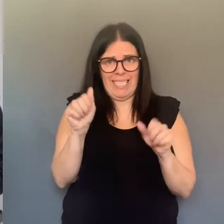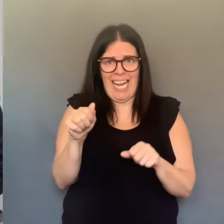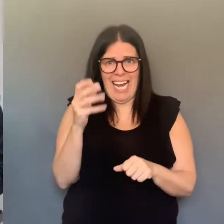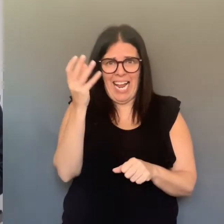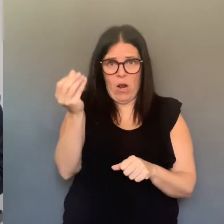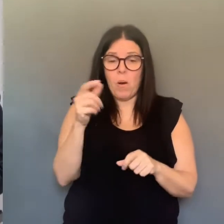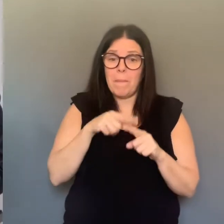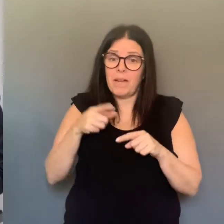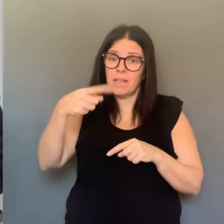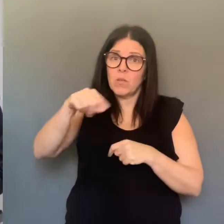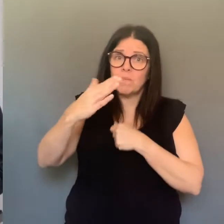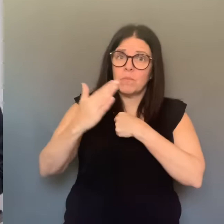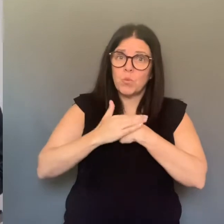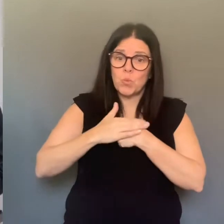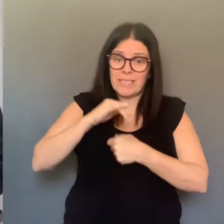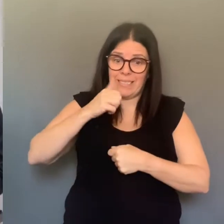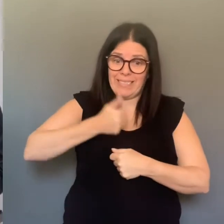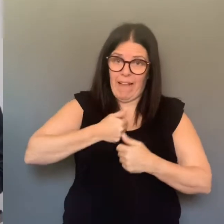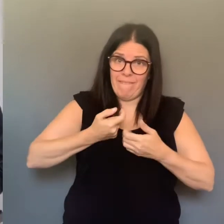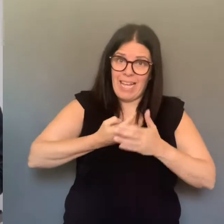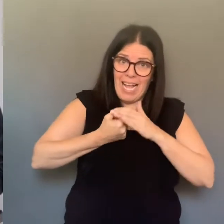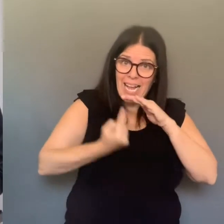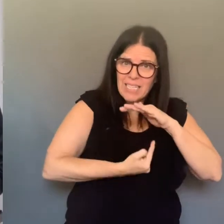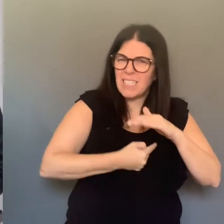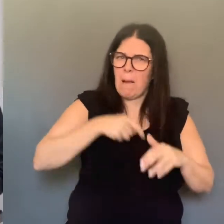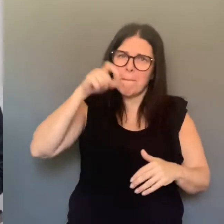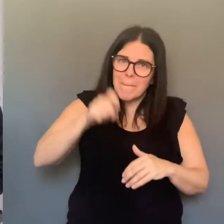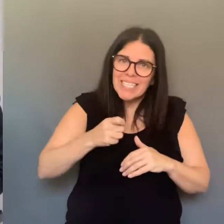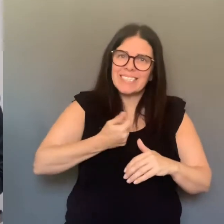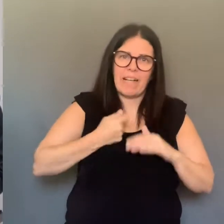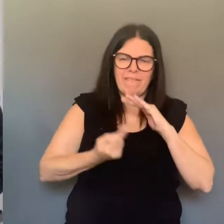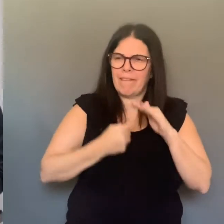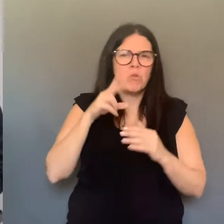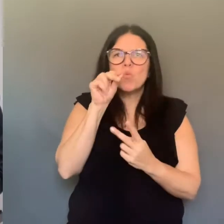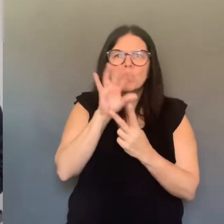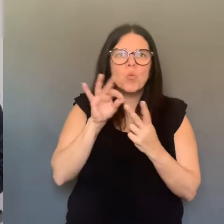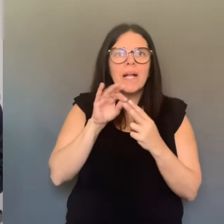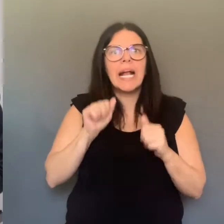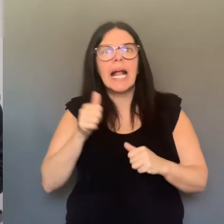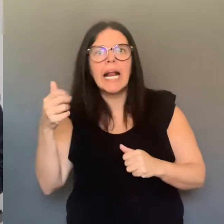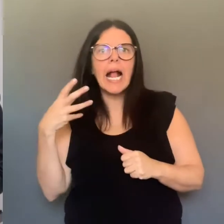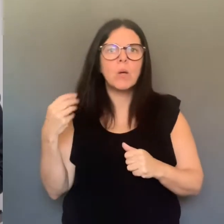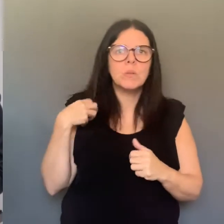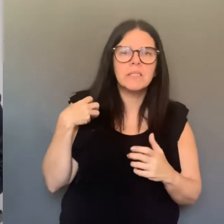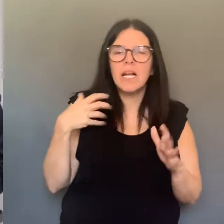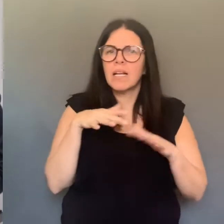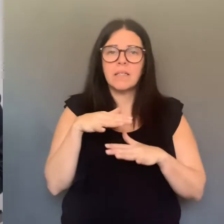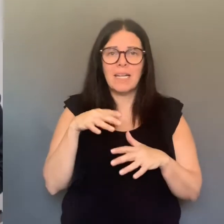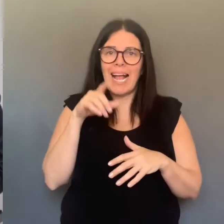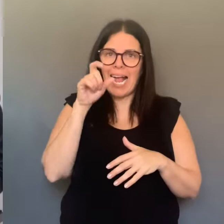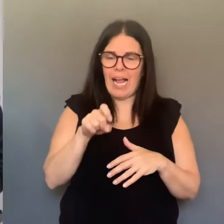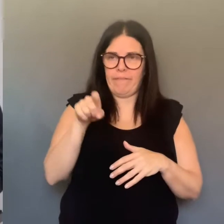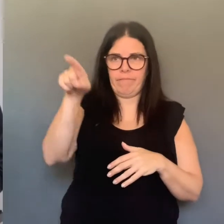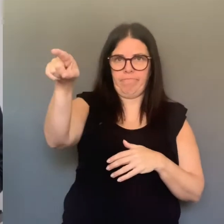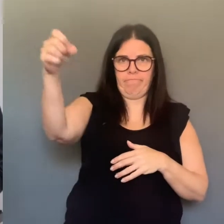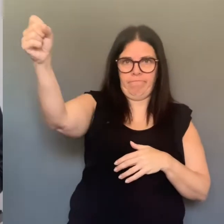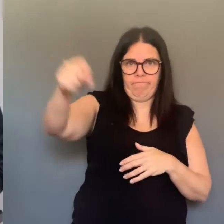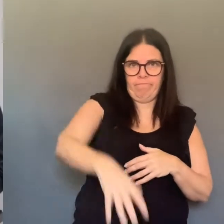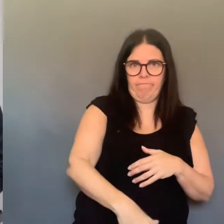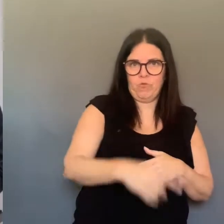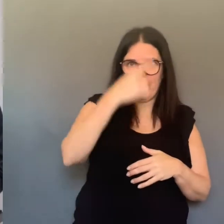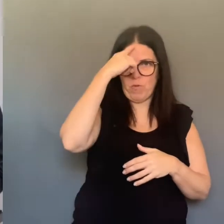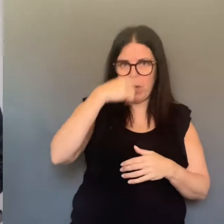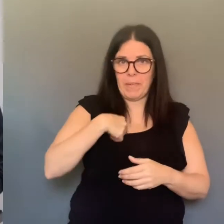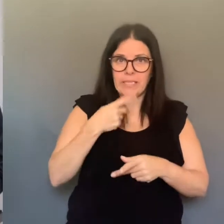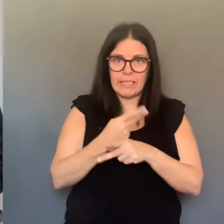die. We need to take it seriously. We recognize that if you need to go outside, you can, but people who are told to